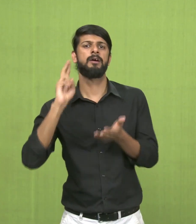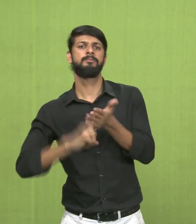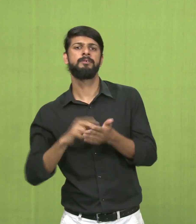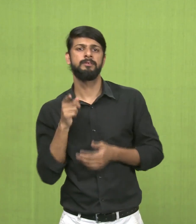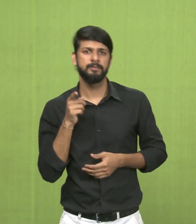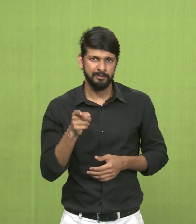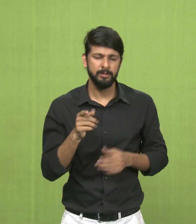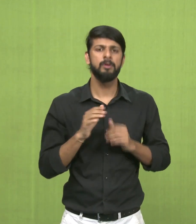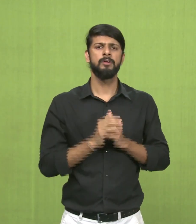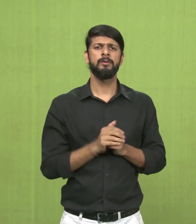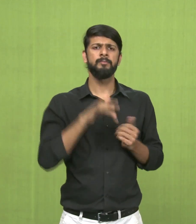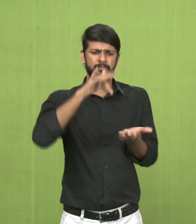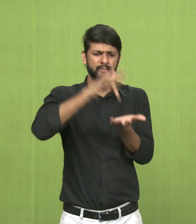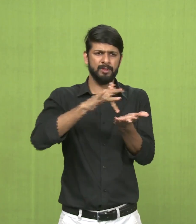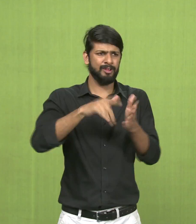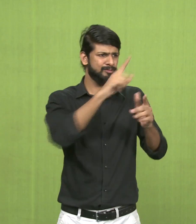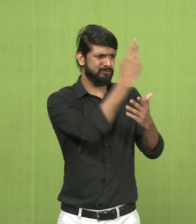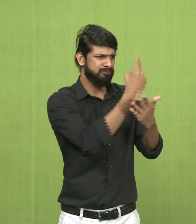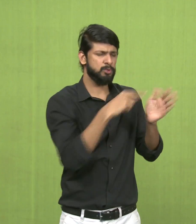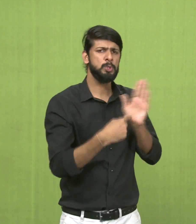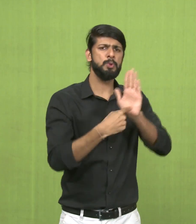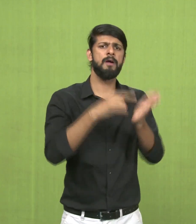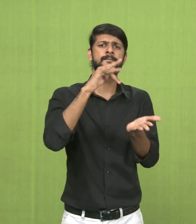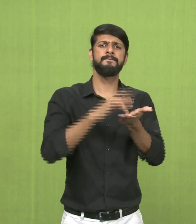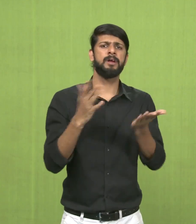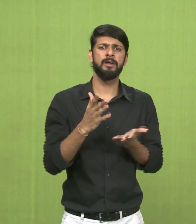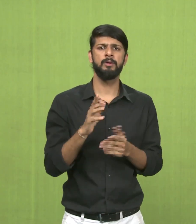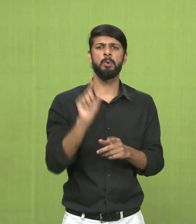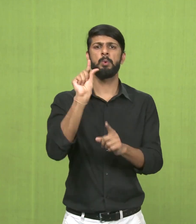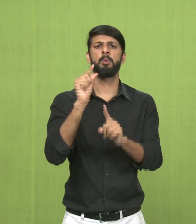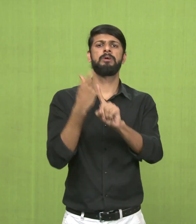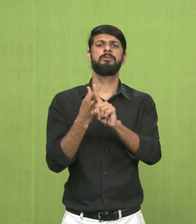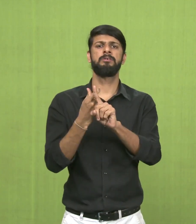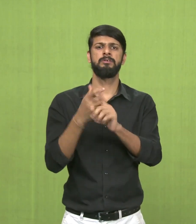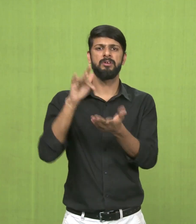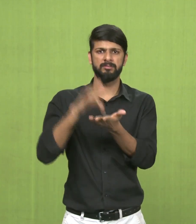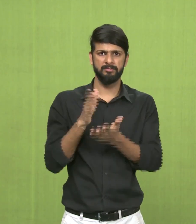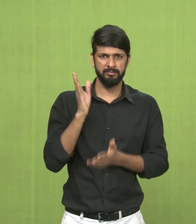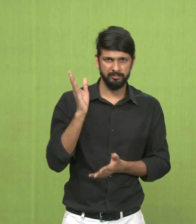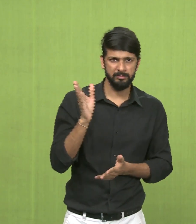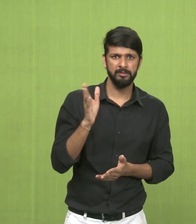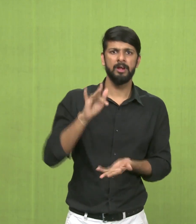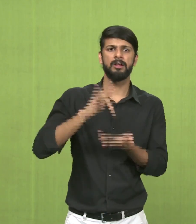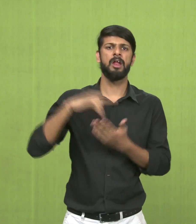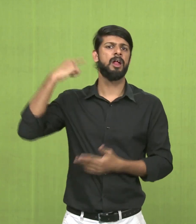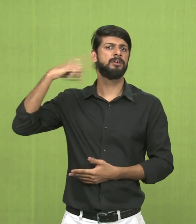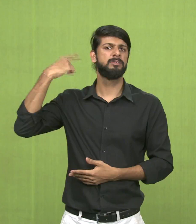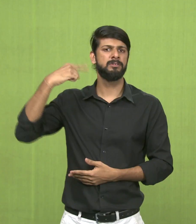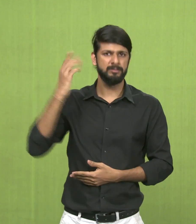inches, and this painting is at the Victoria and